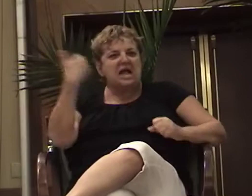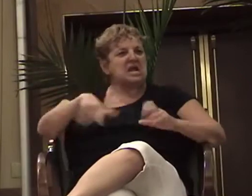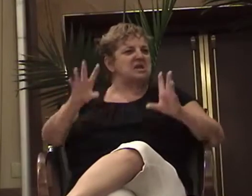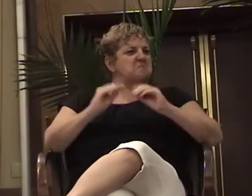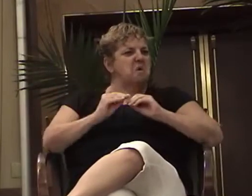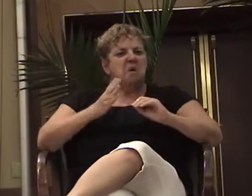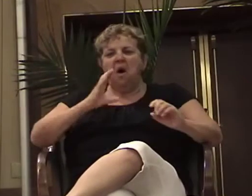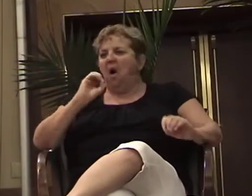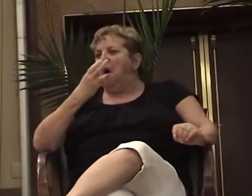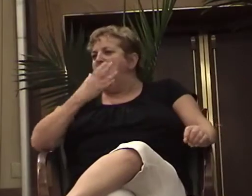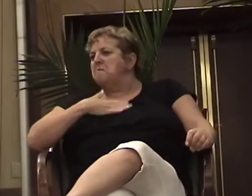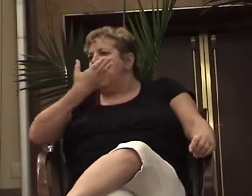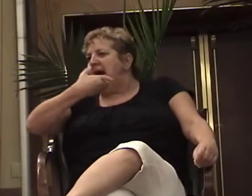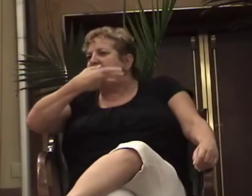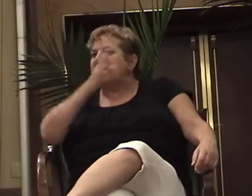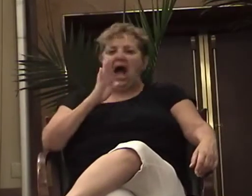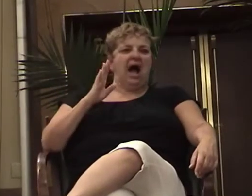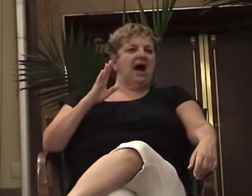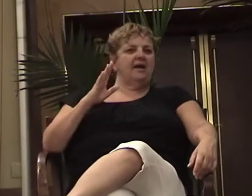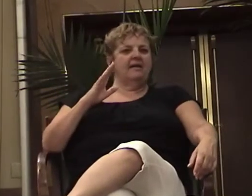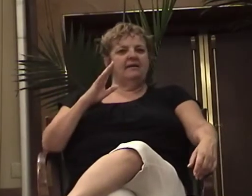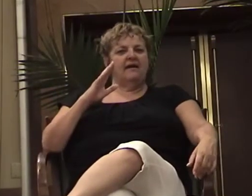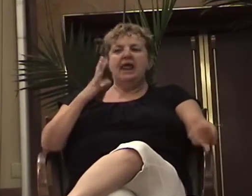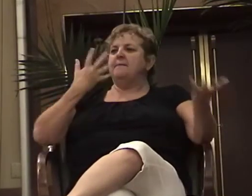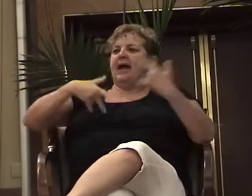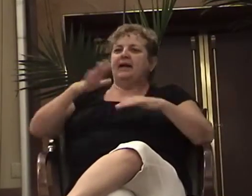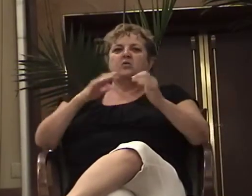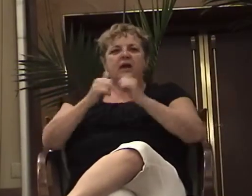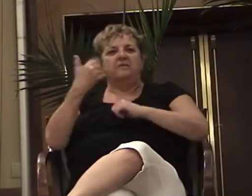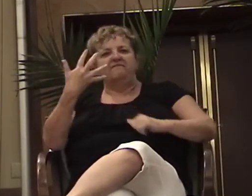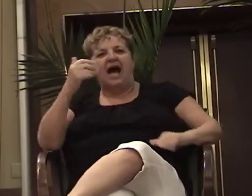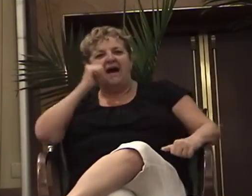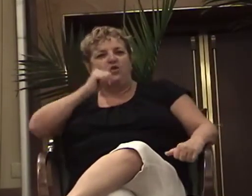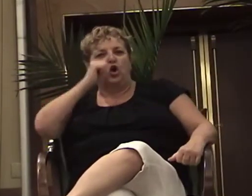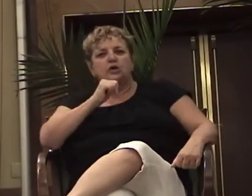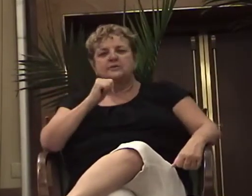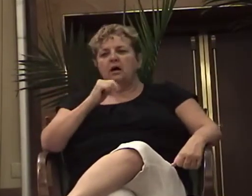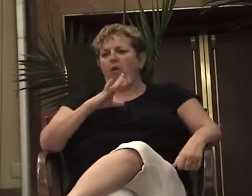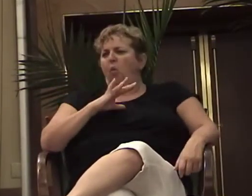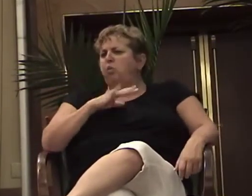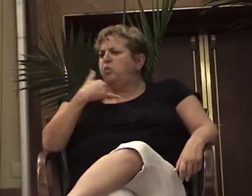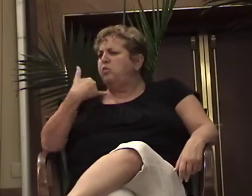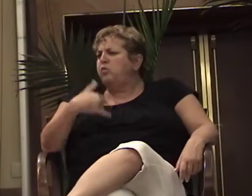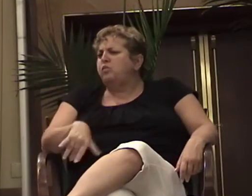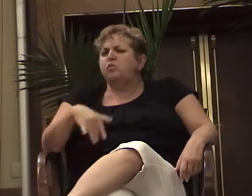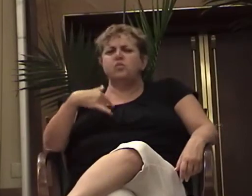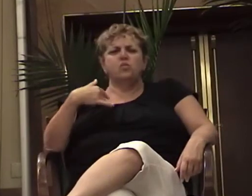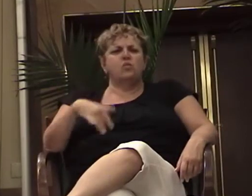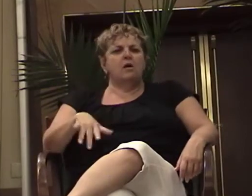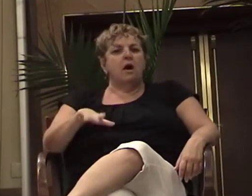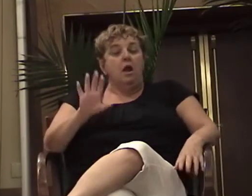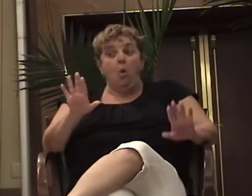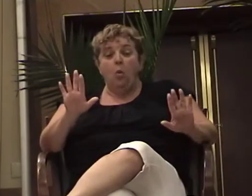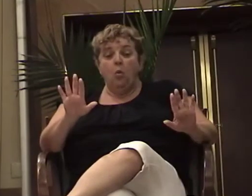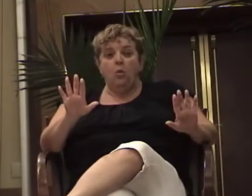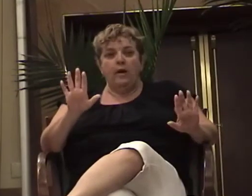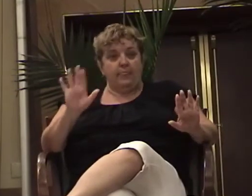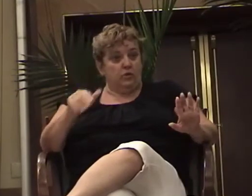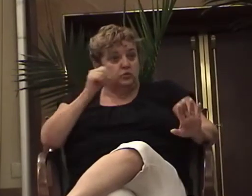God, I hang out with these 5 girls. And man, I loved these girls. We hung out, they taught me